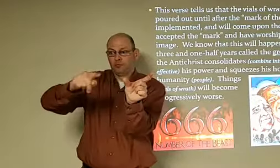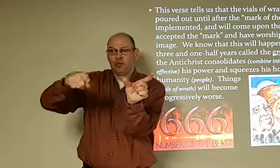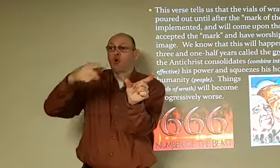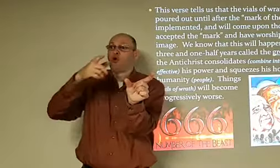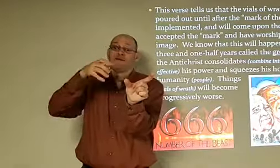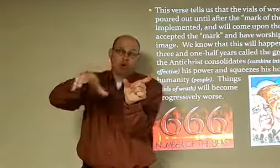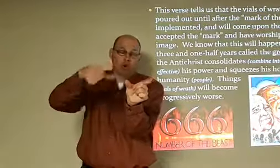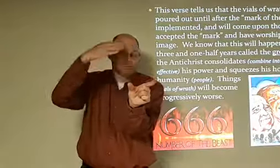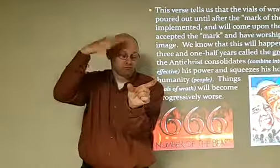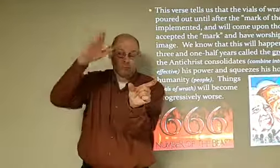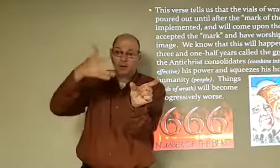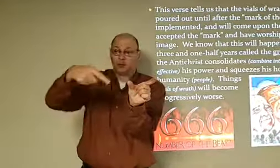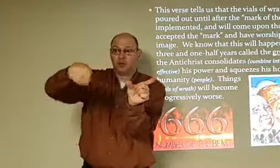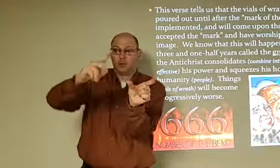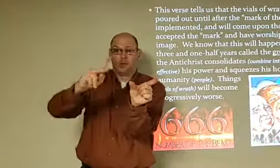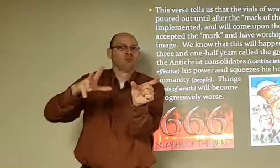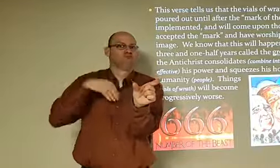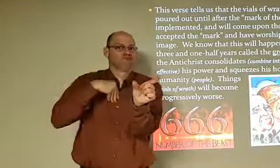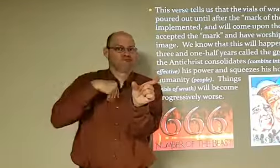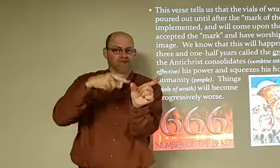the Antichrist should appear.